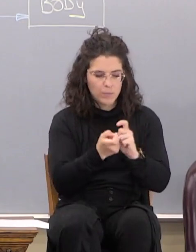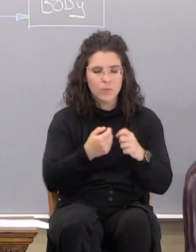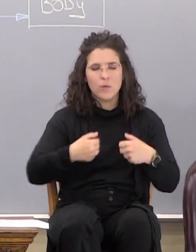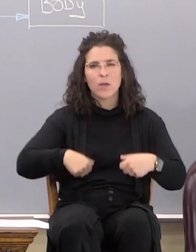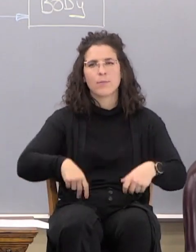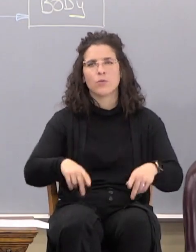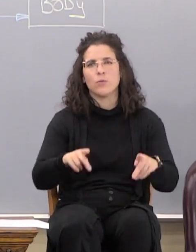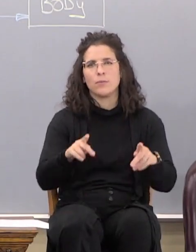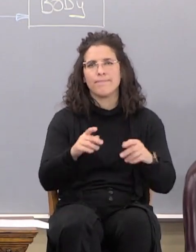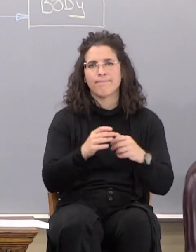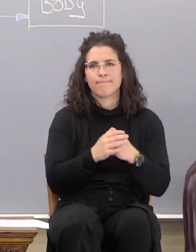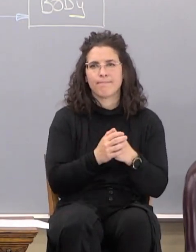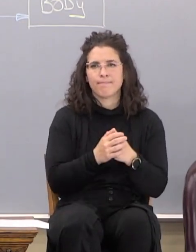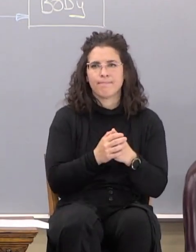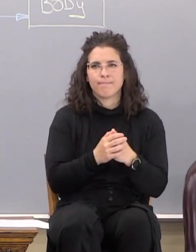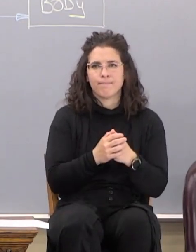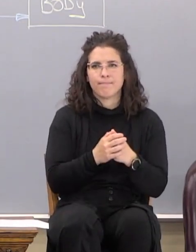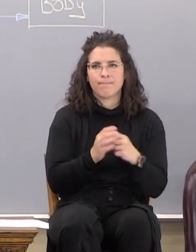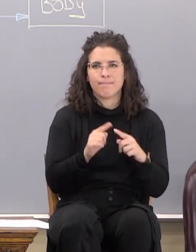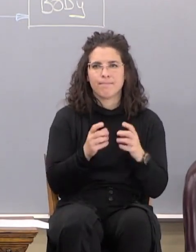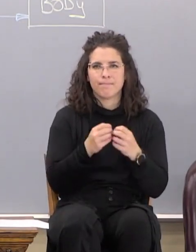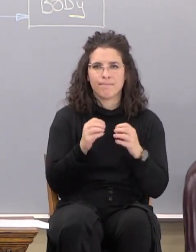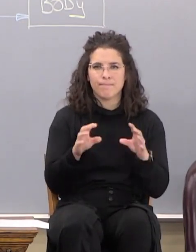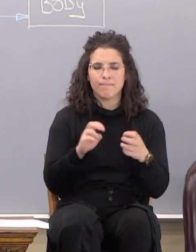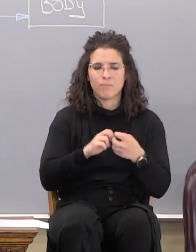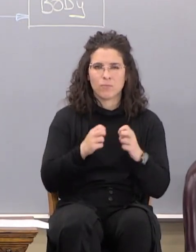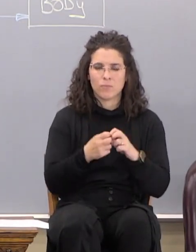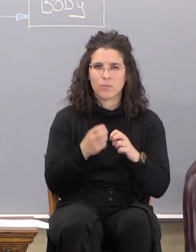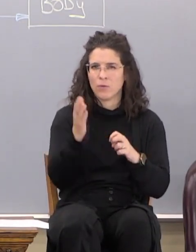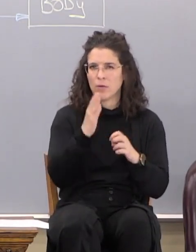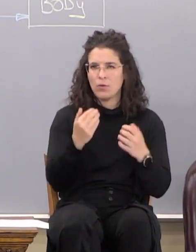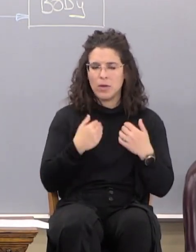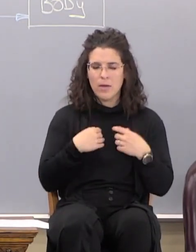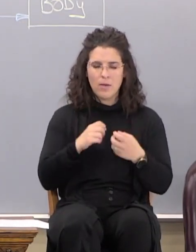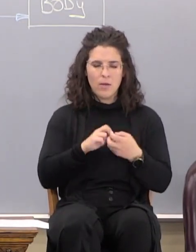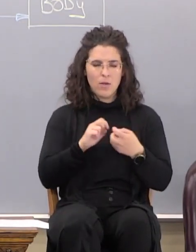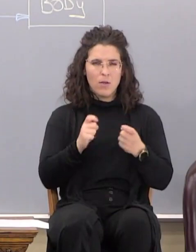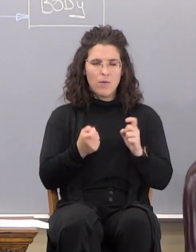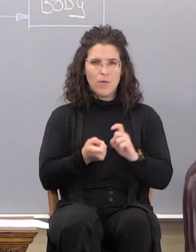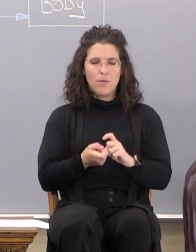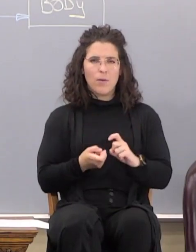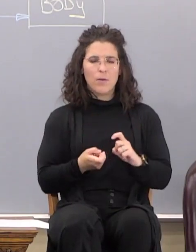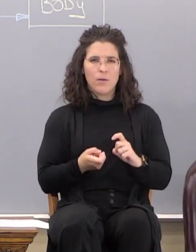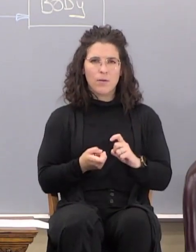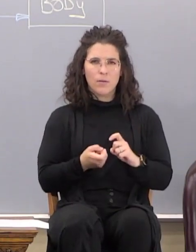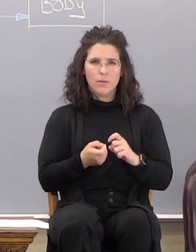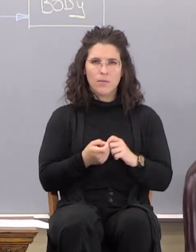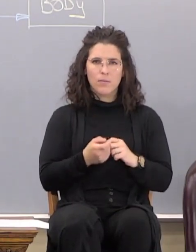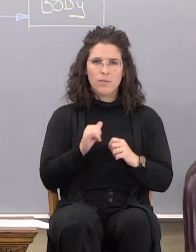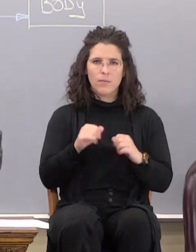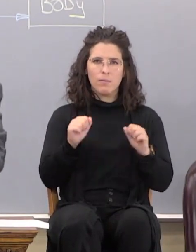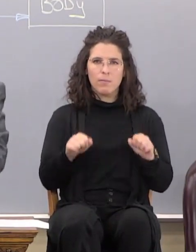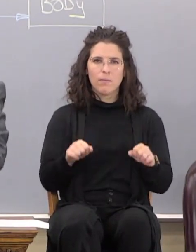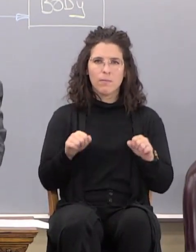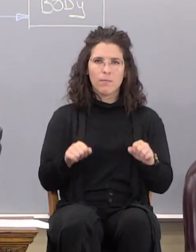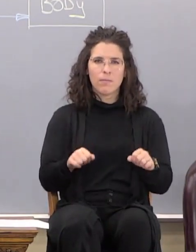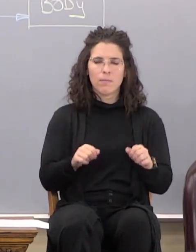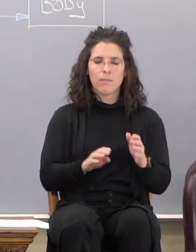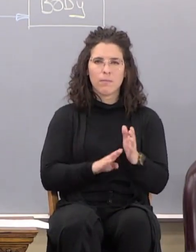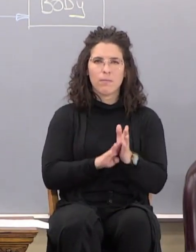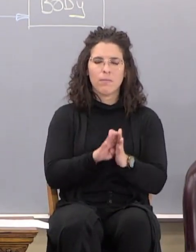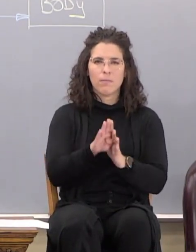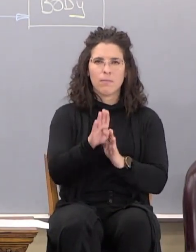opportunity. But without the problem, you'd never have that transformation, that ability to